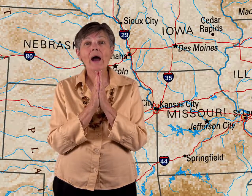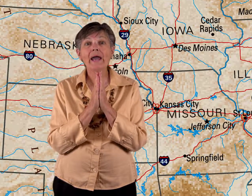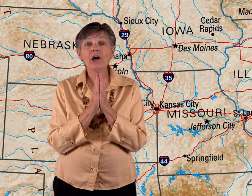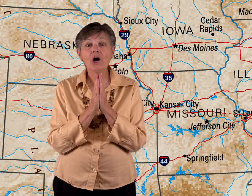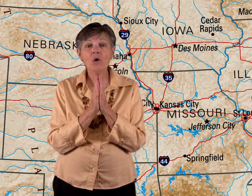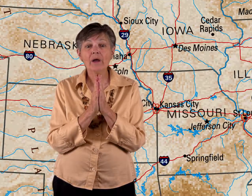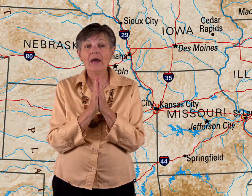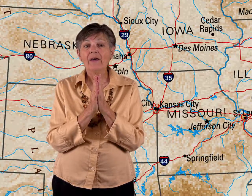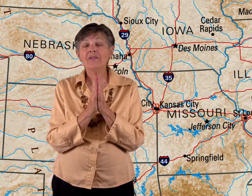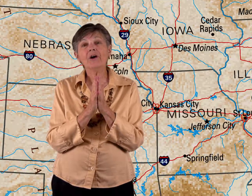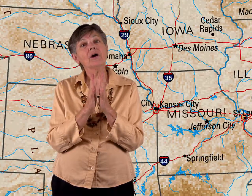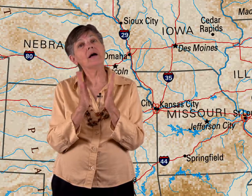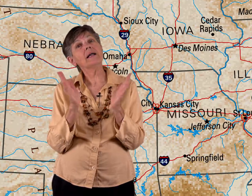white oak. Their